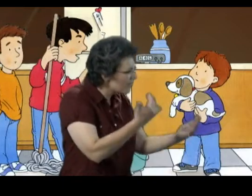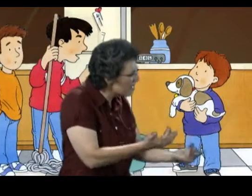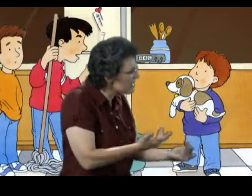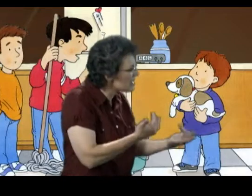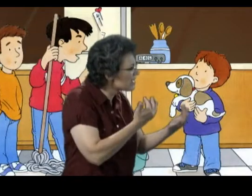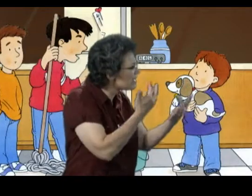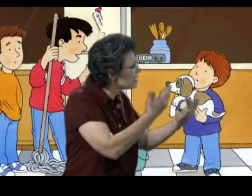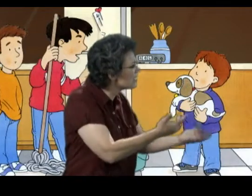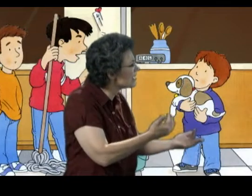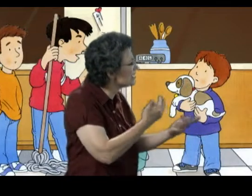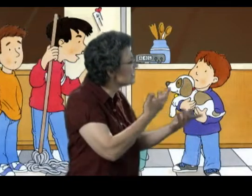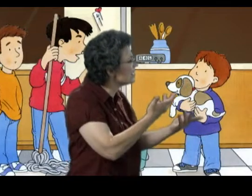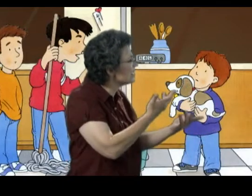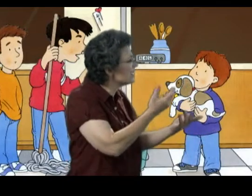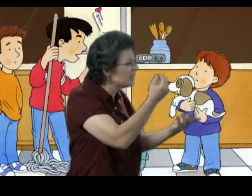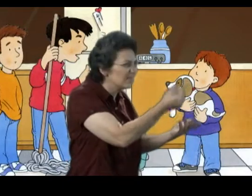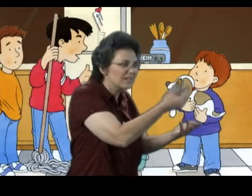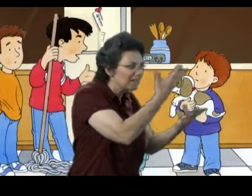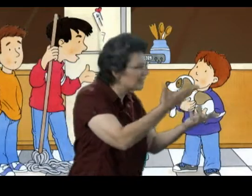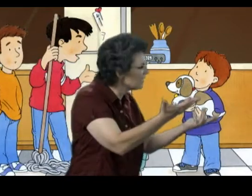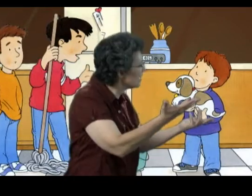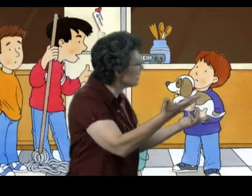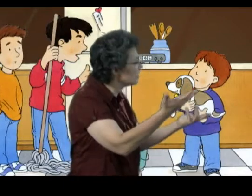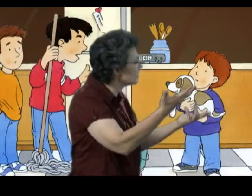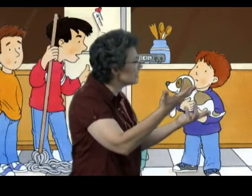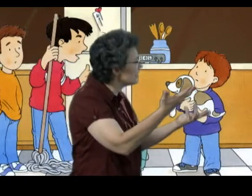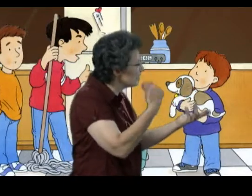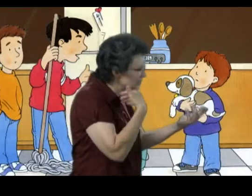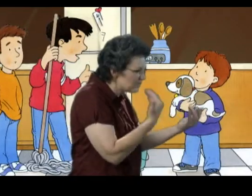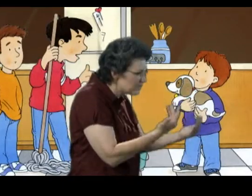"What took you so long?" Paul scolded Fred.